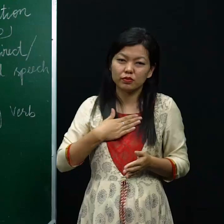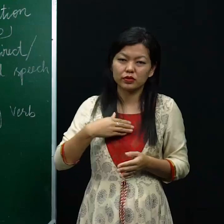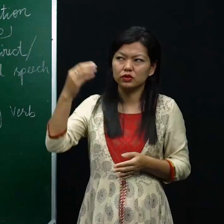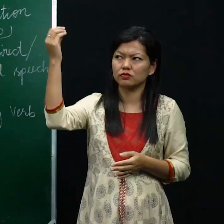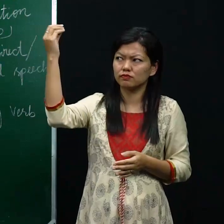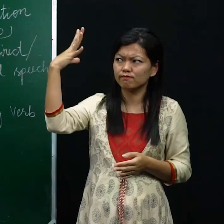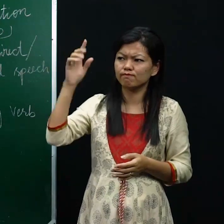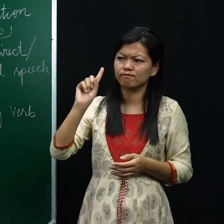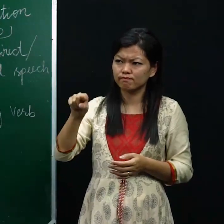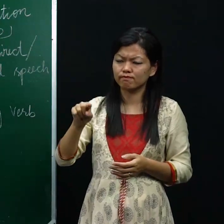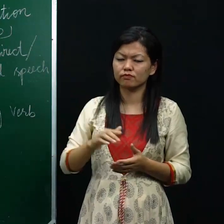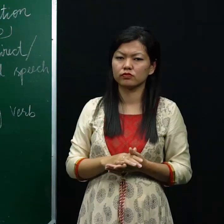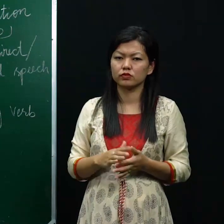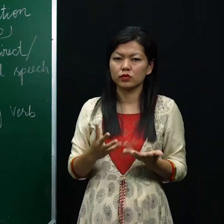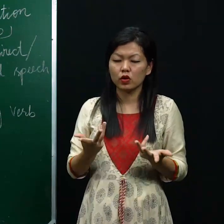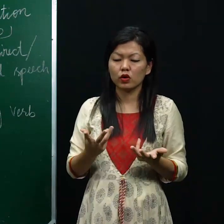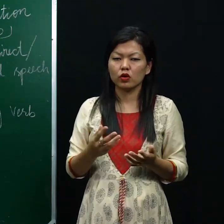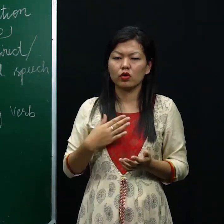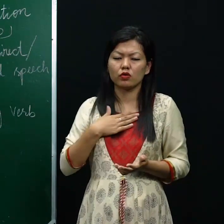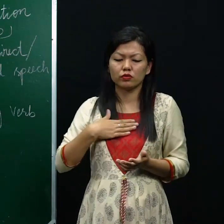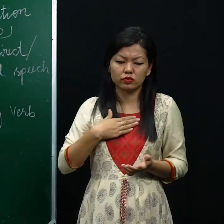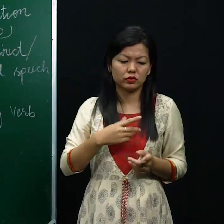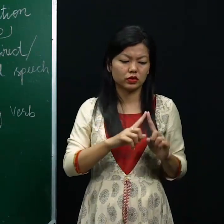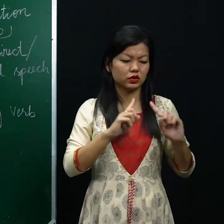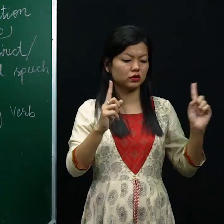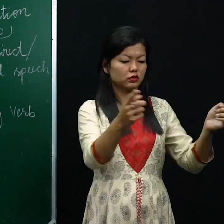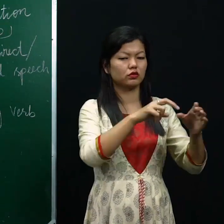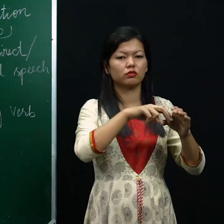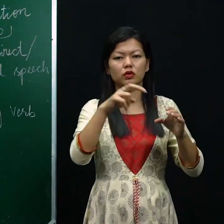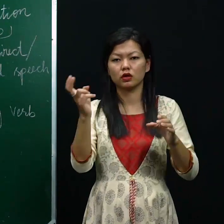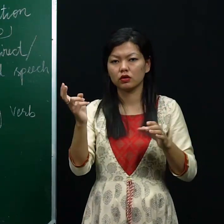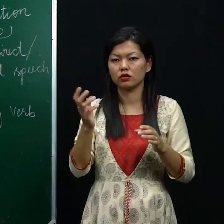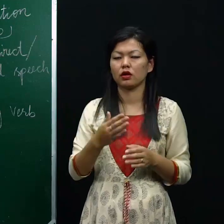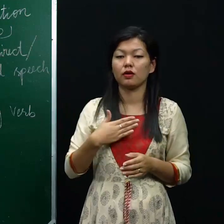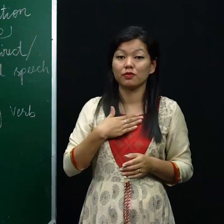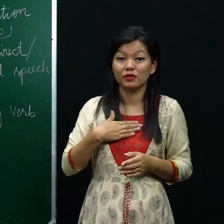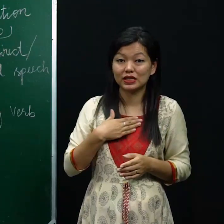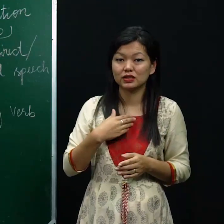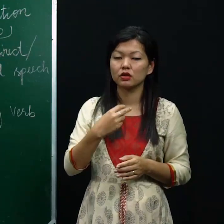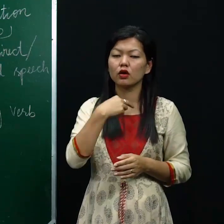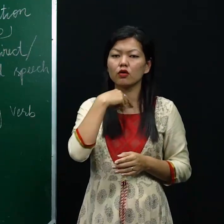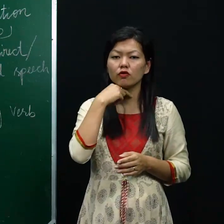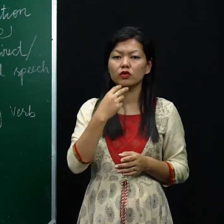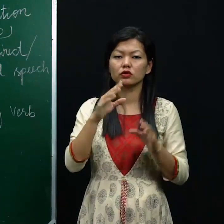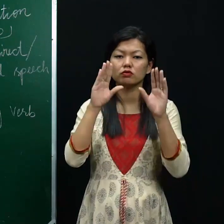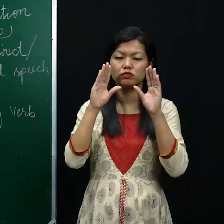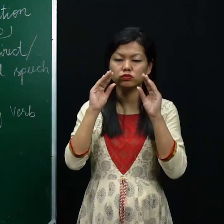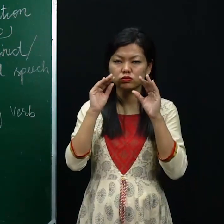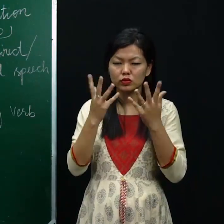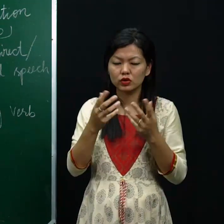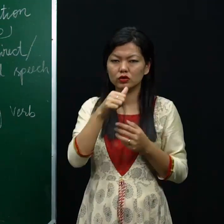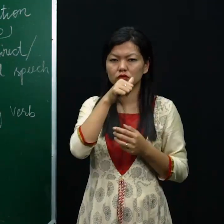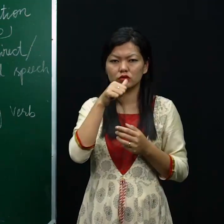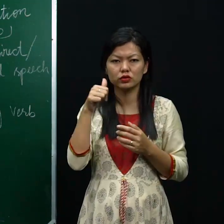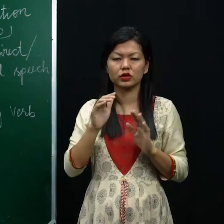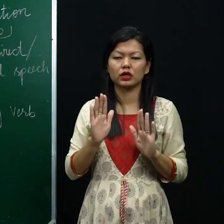She requested me to leave the room. Please leave the room. That if that is in a polite tone, you can say she requested me to. And there